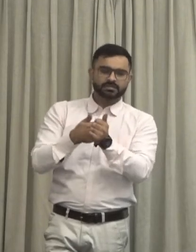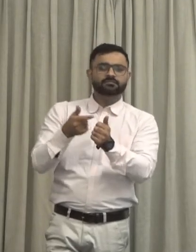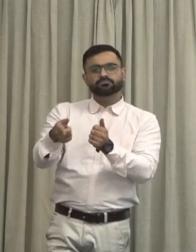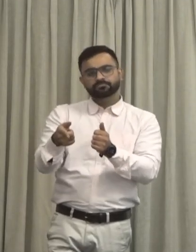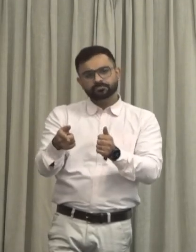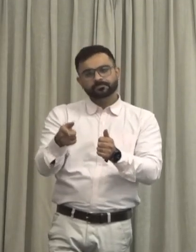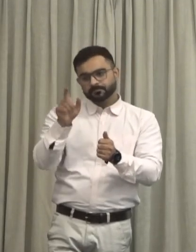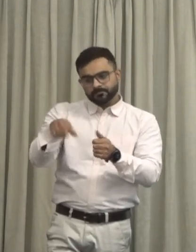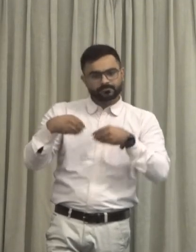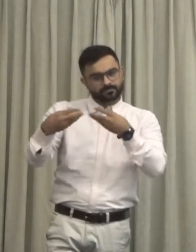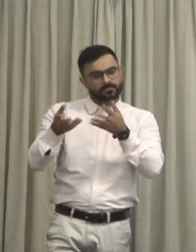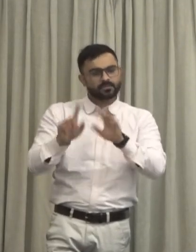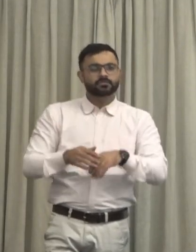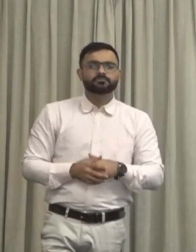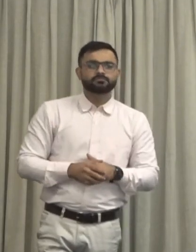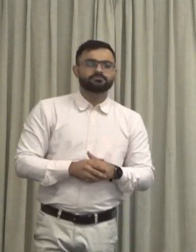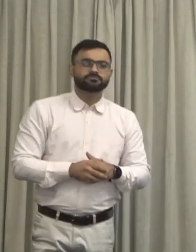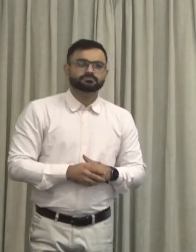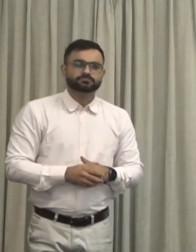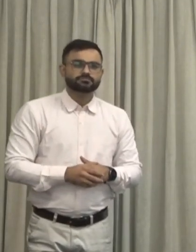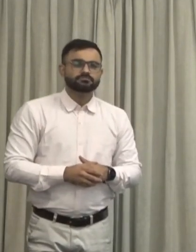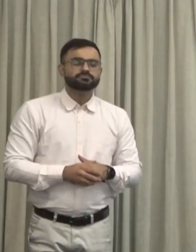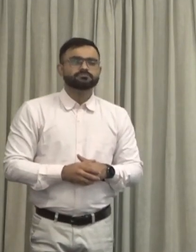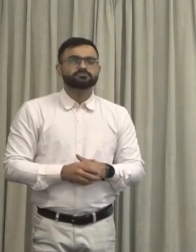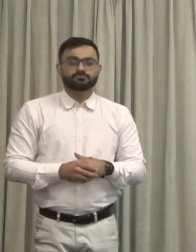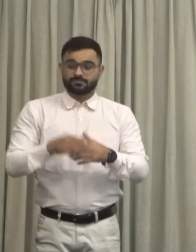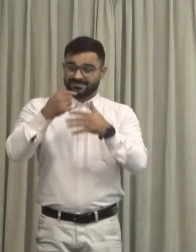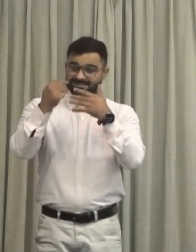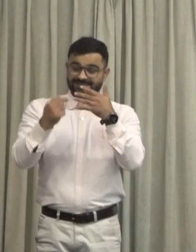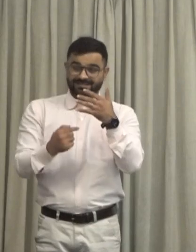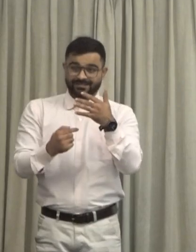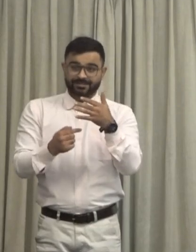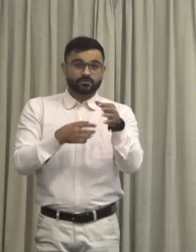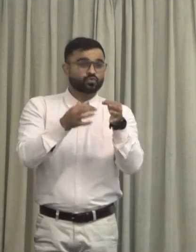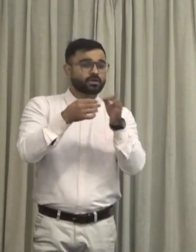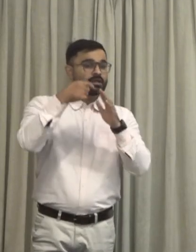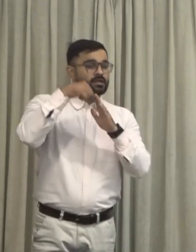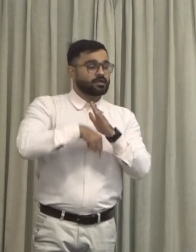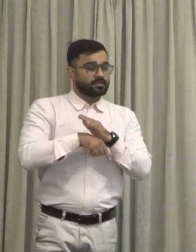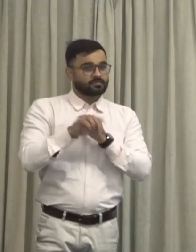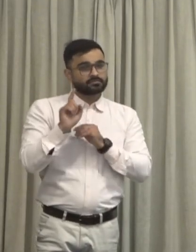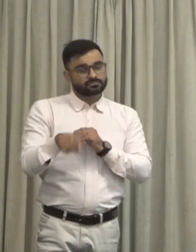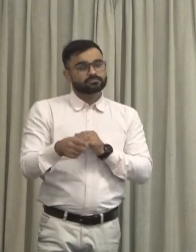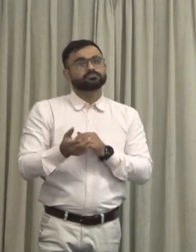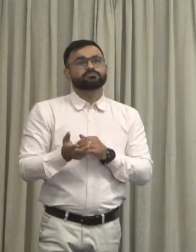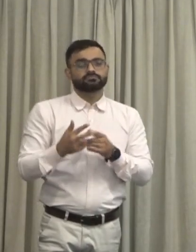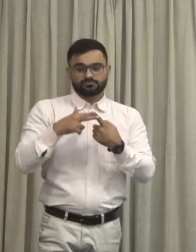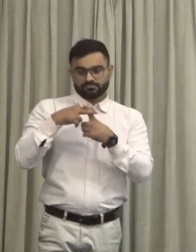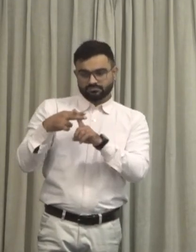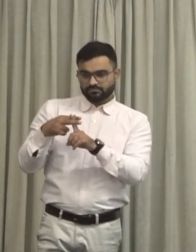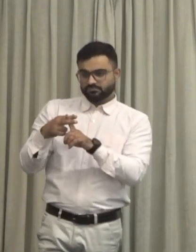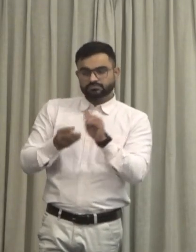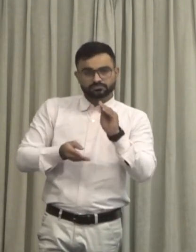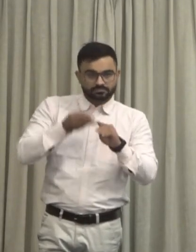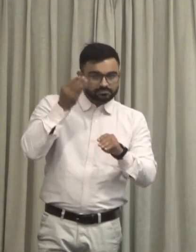we were providing it. So guidelines are definitely a tool or a